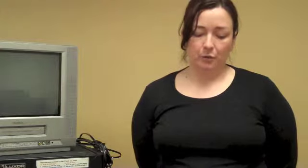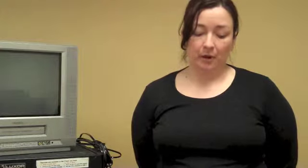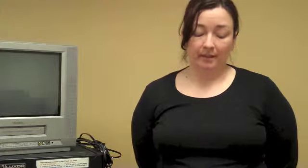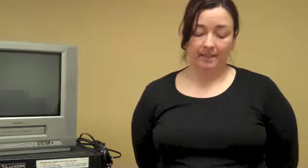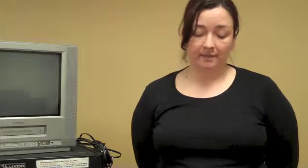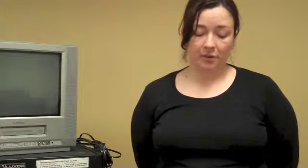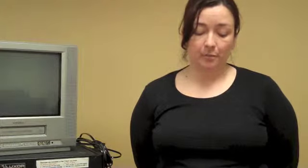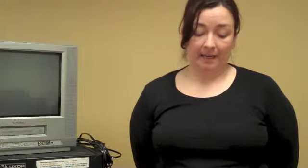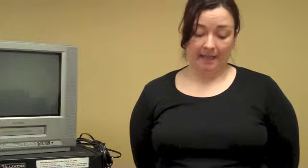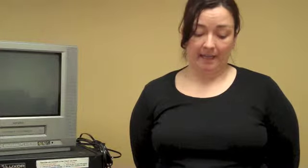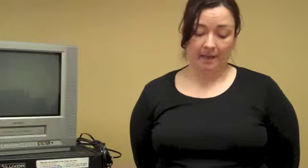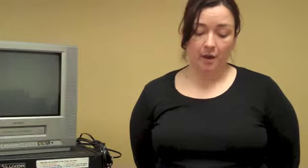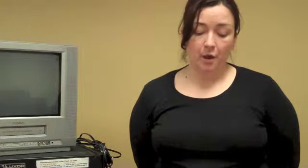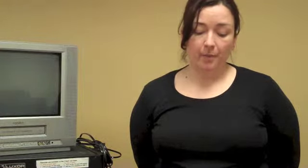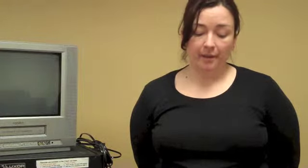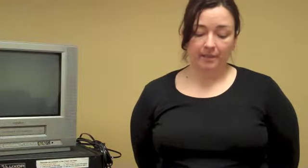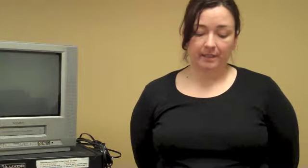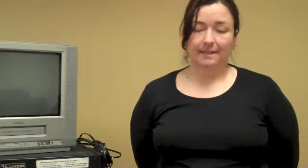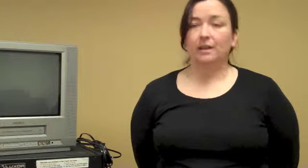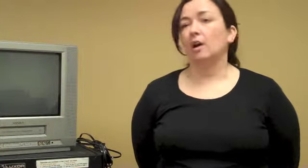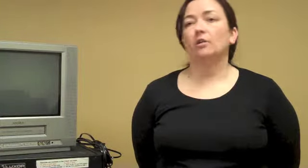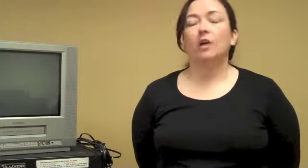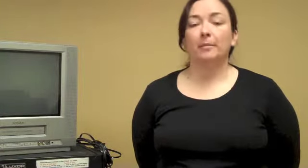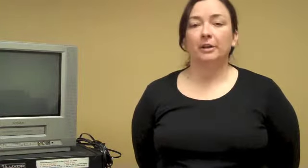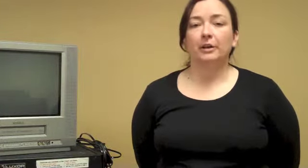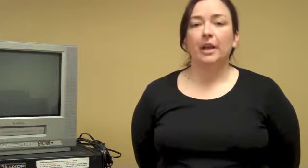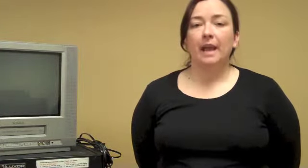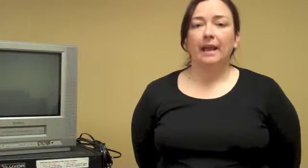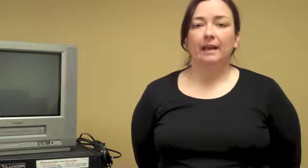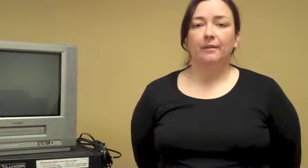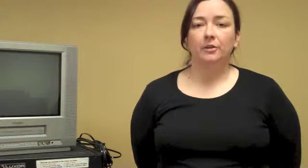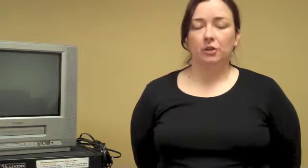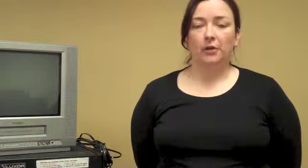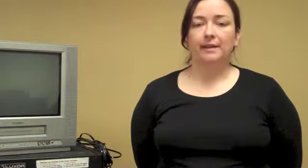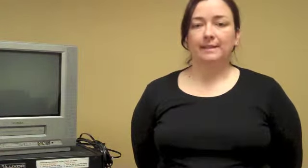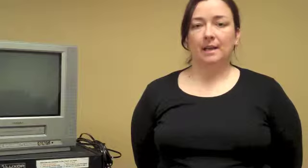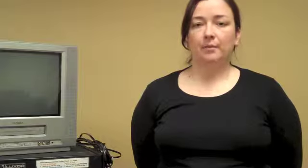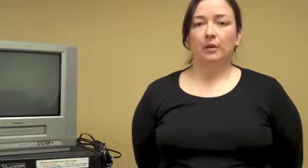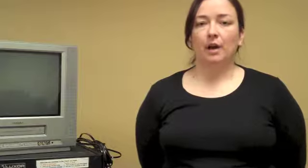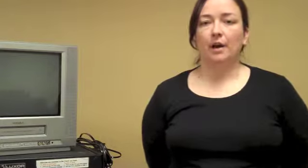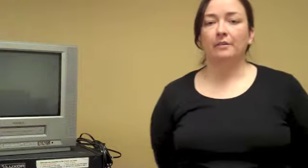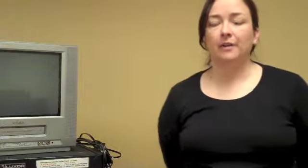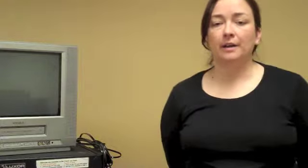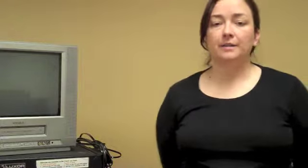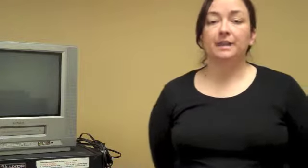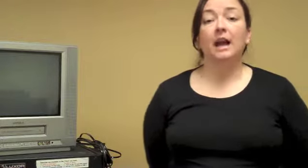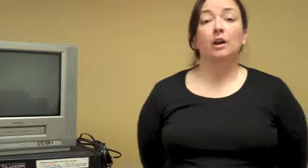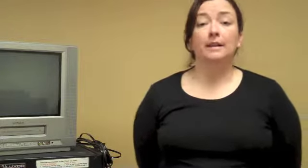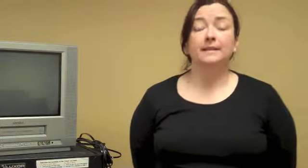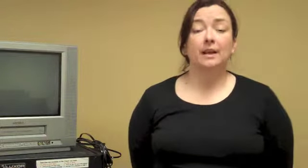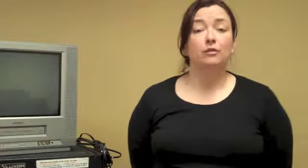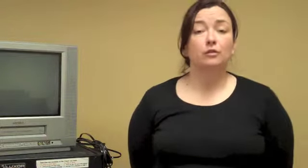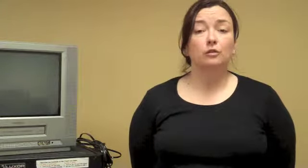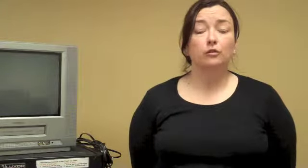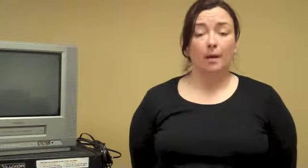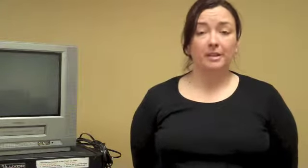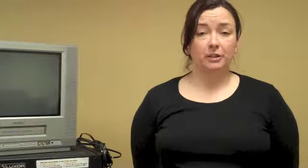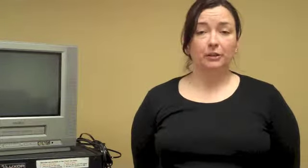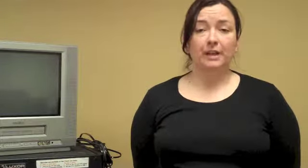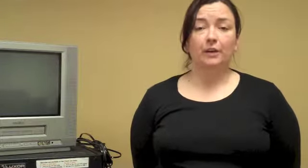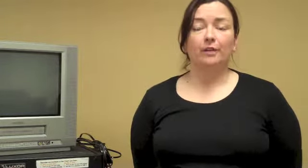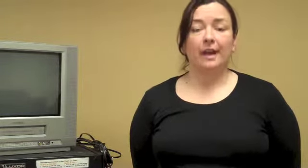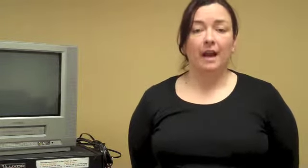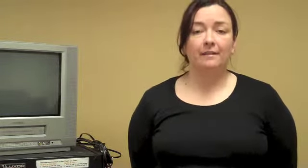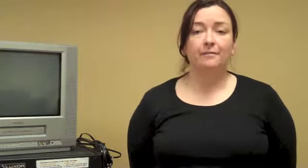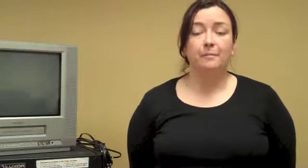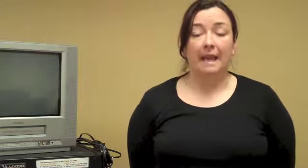this relative humidity by using a psychrometer. And I'm going to show you an example of a